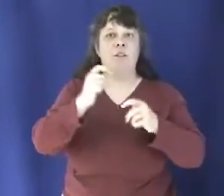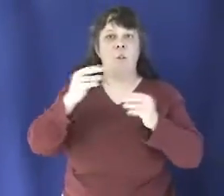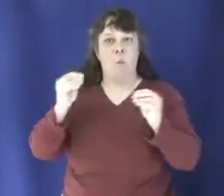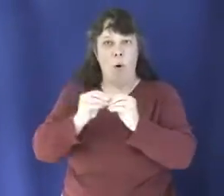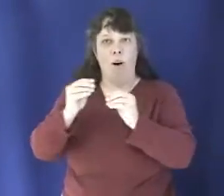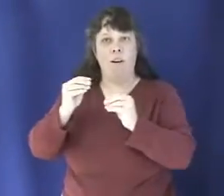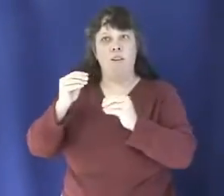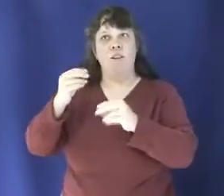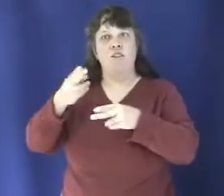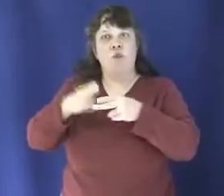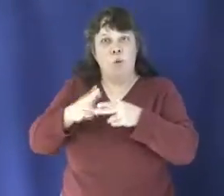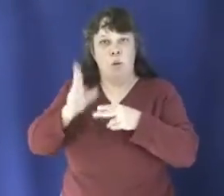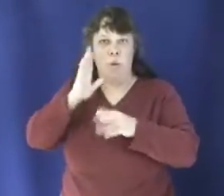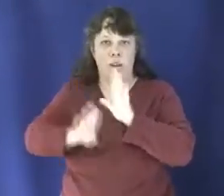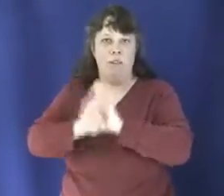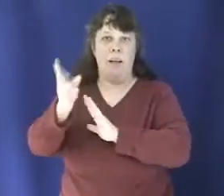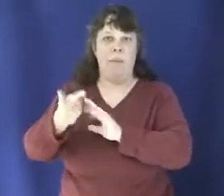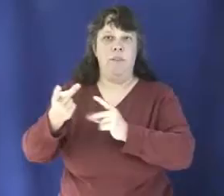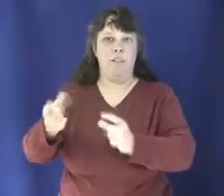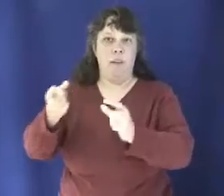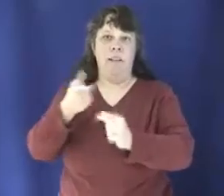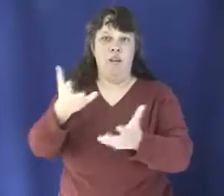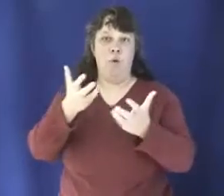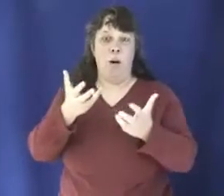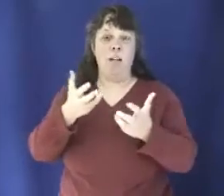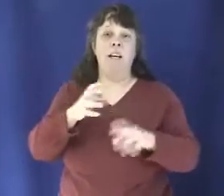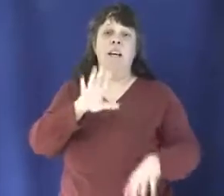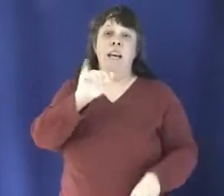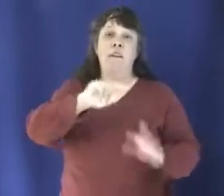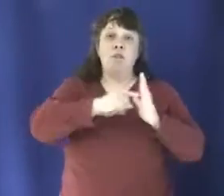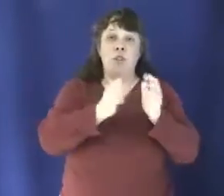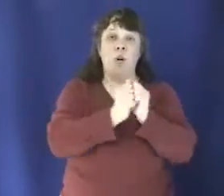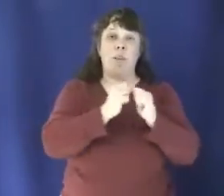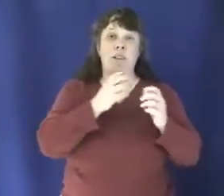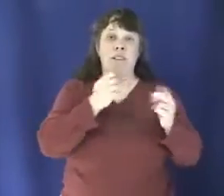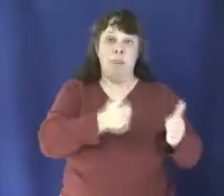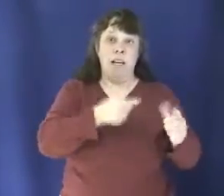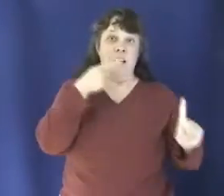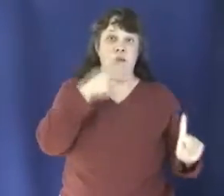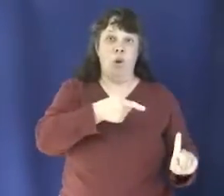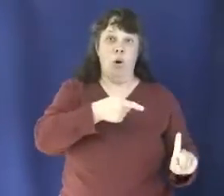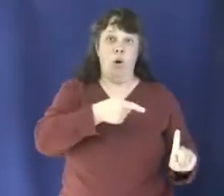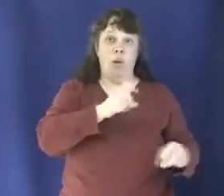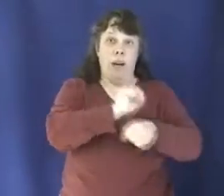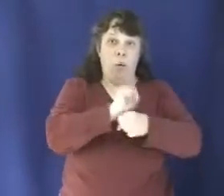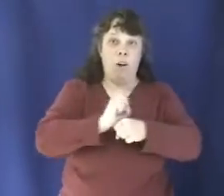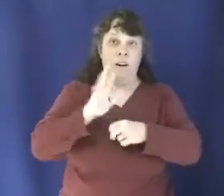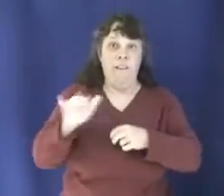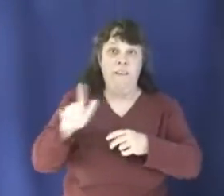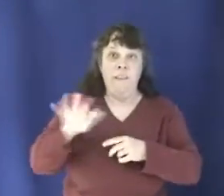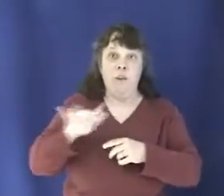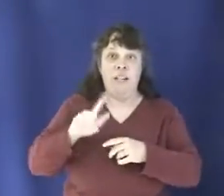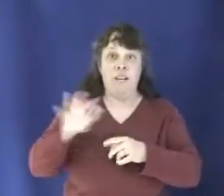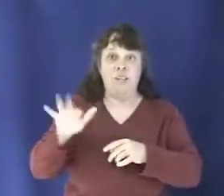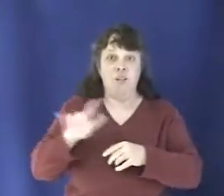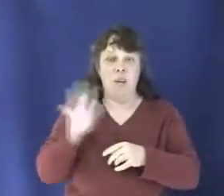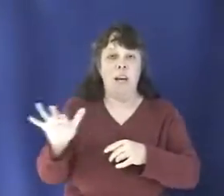the more soon you will develop the speed that you want. If you start with speed as your goal and work on doing it as fast as you